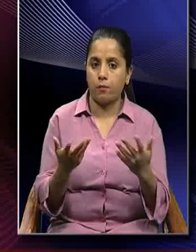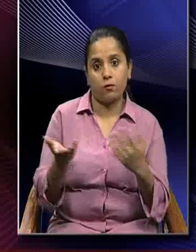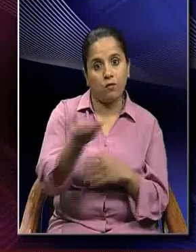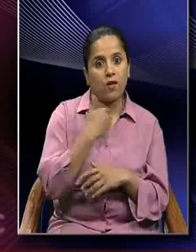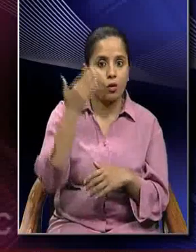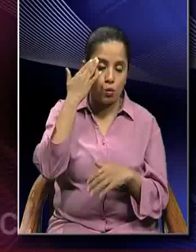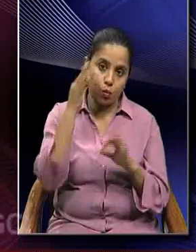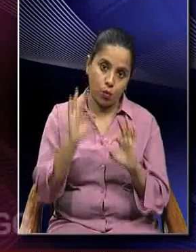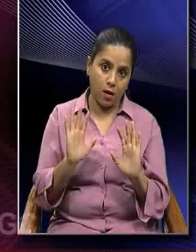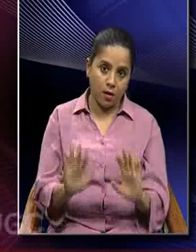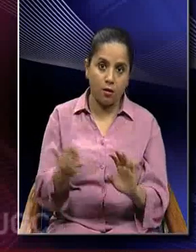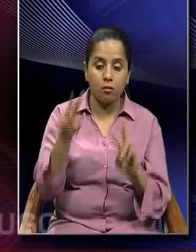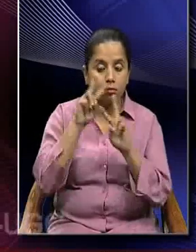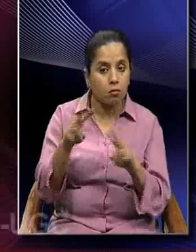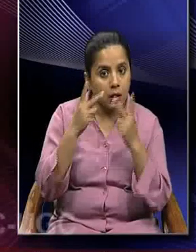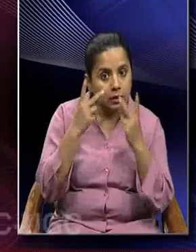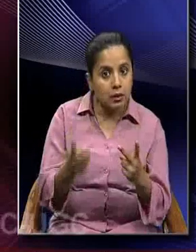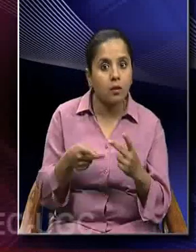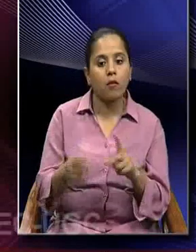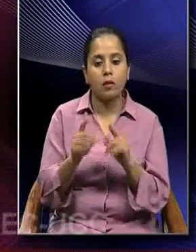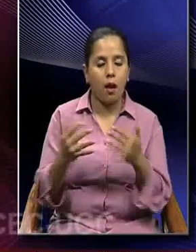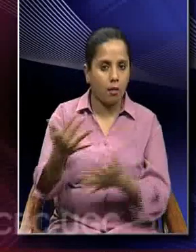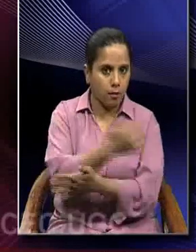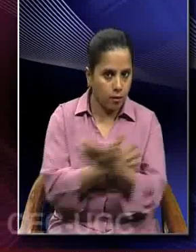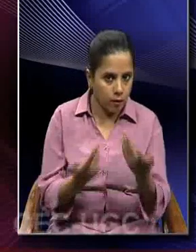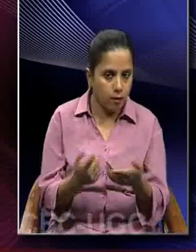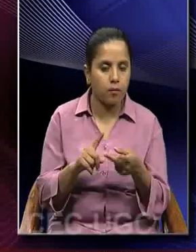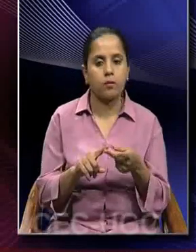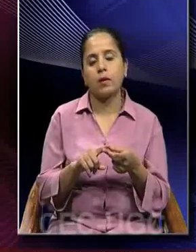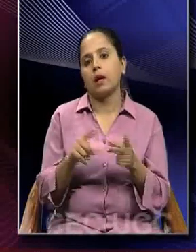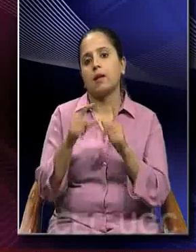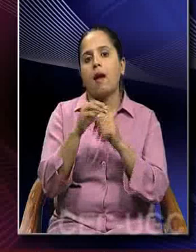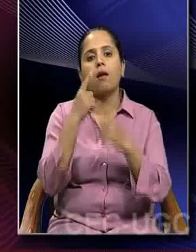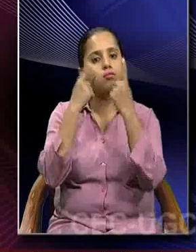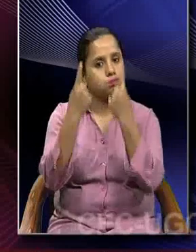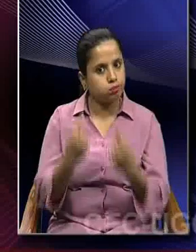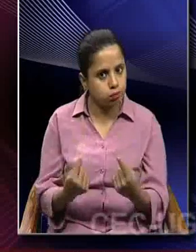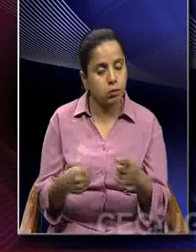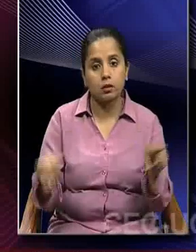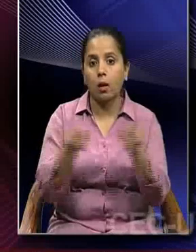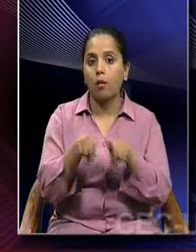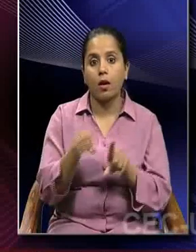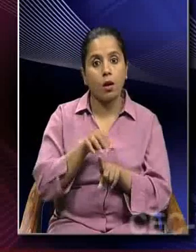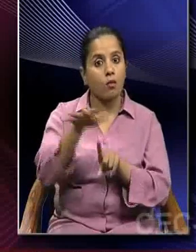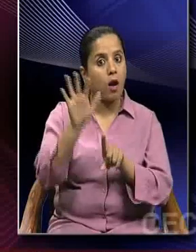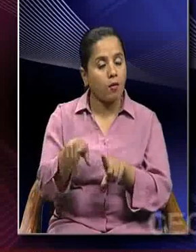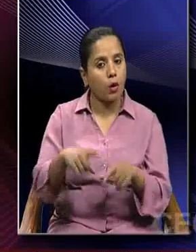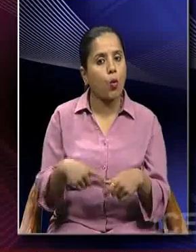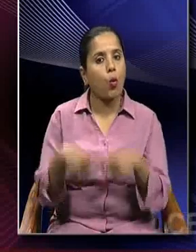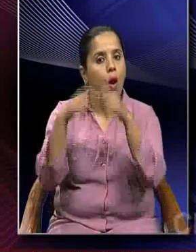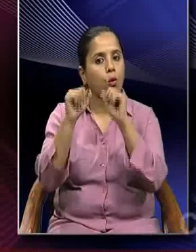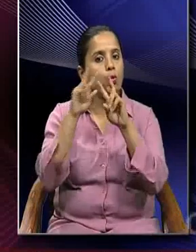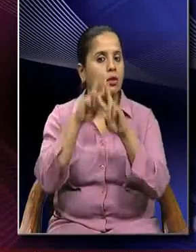that it determines the methods of data collection, it determines the method of data analysis, and it also influences the quality of